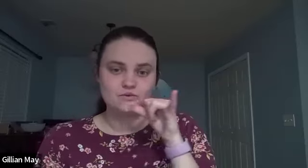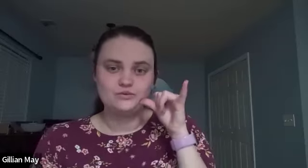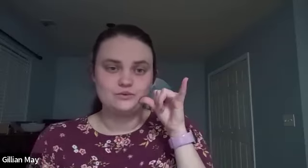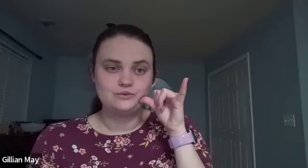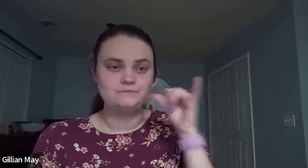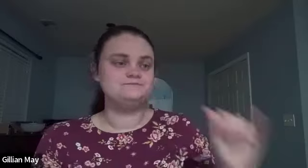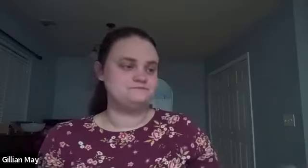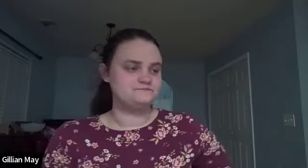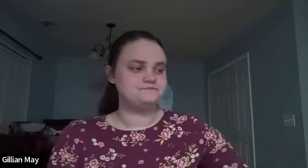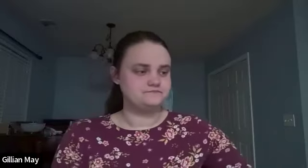Rude.